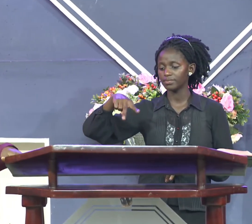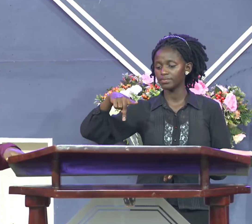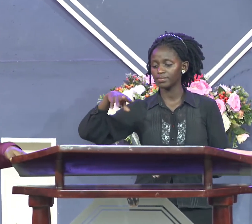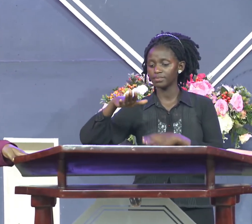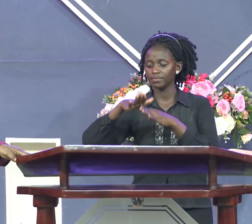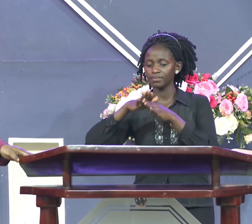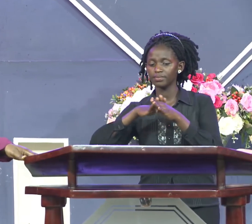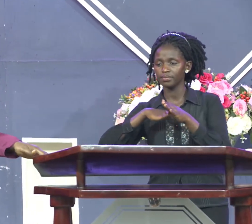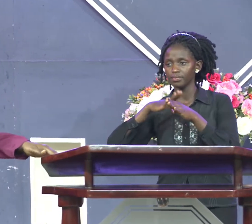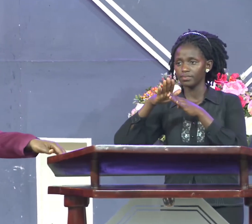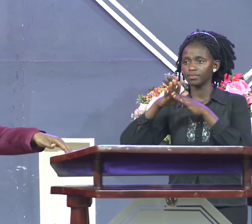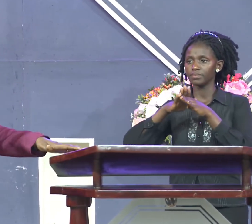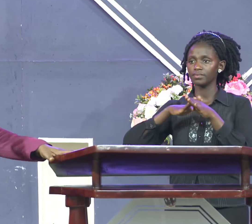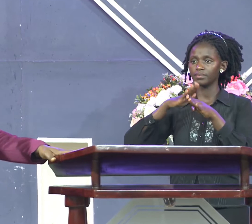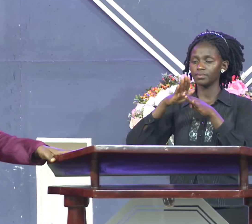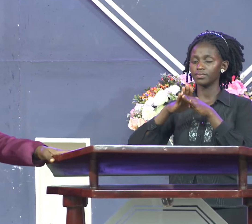And